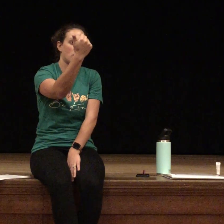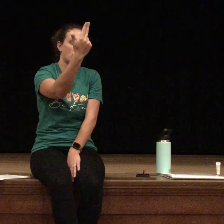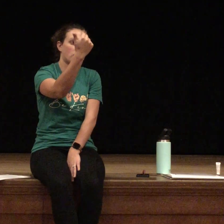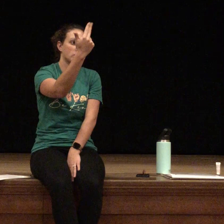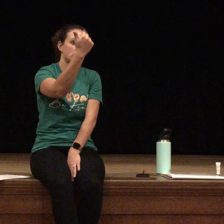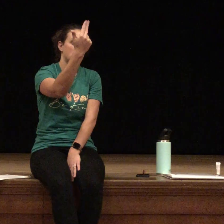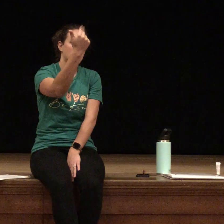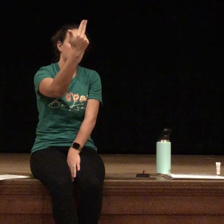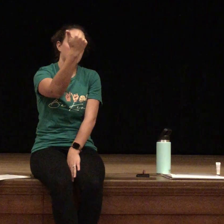13,